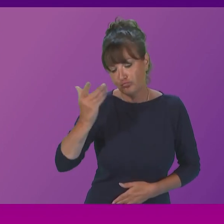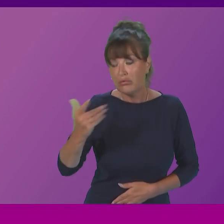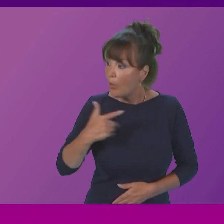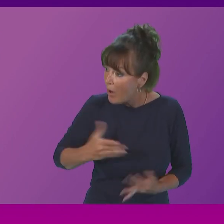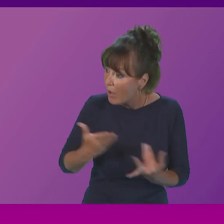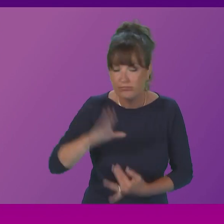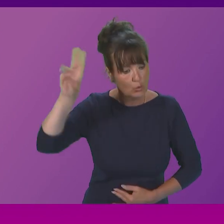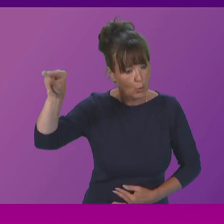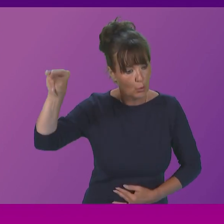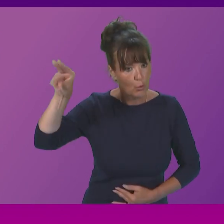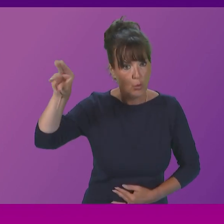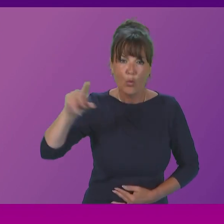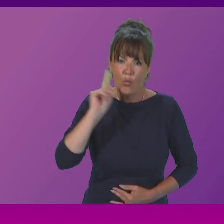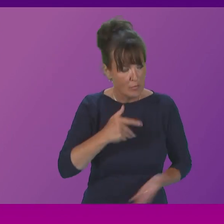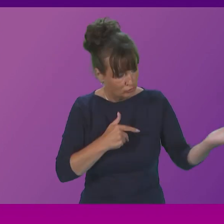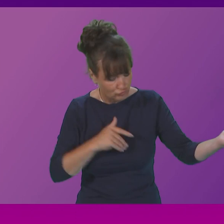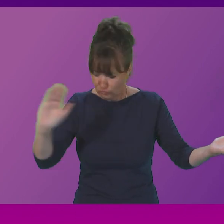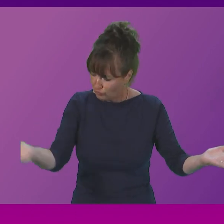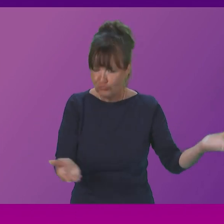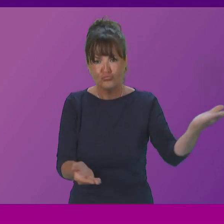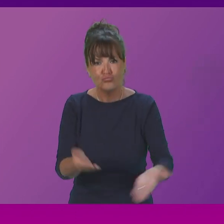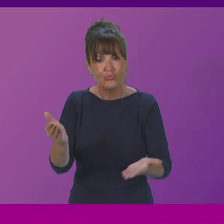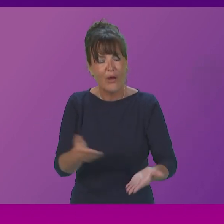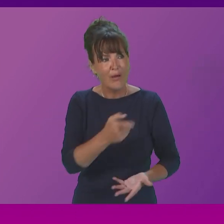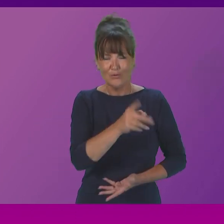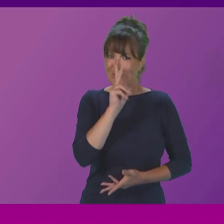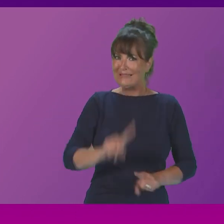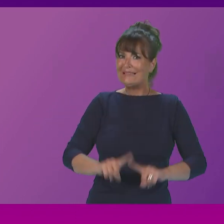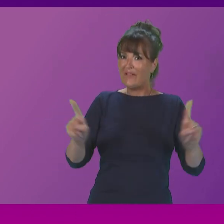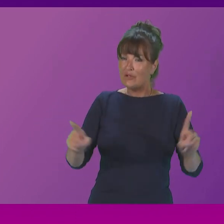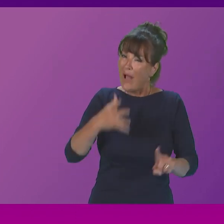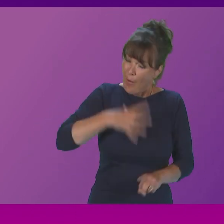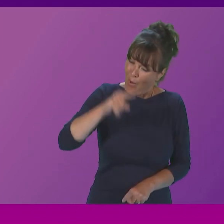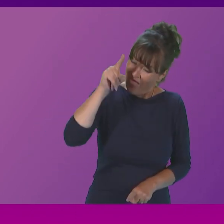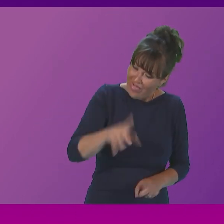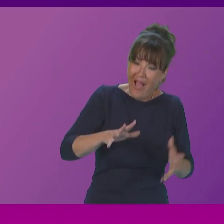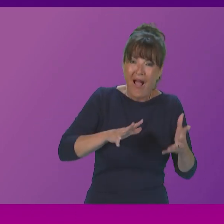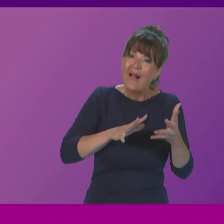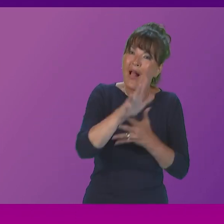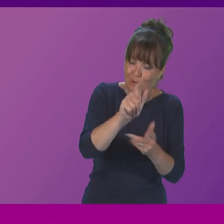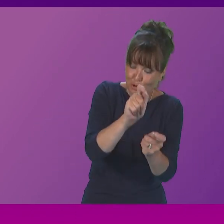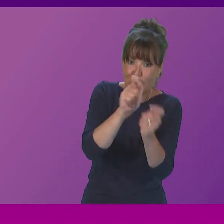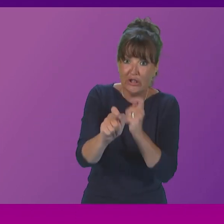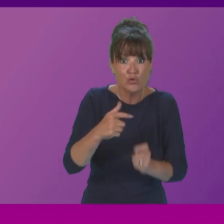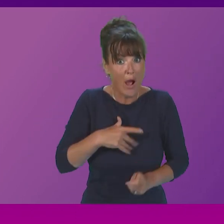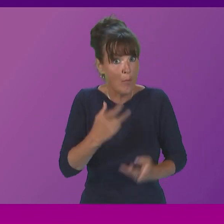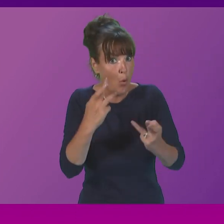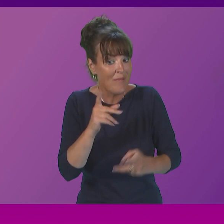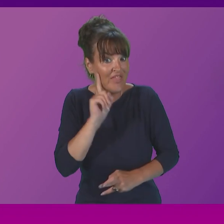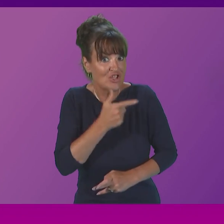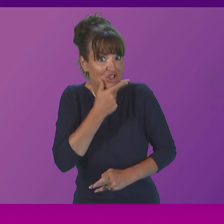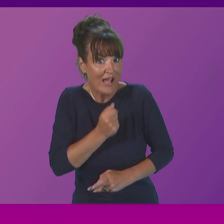room. So there has to be an accountability for that culture too, and I look forward to the gender-sensitive audit delivering on